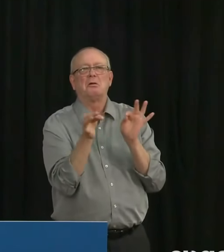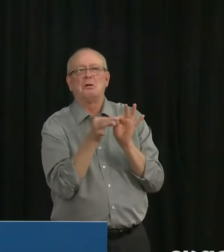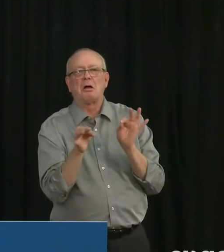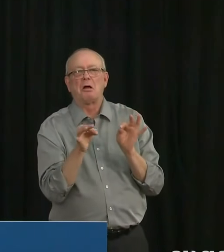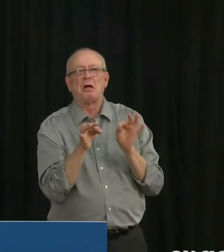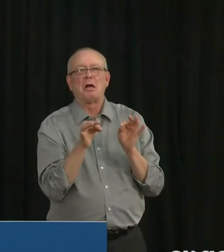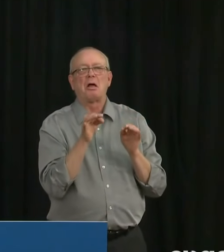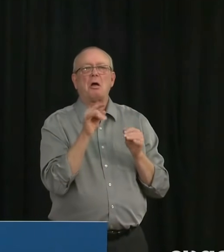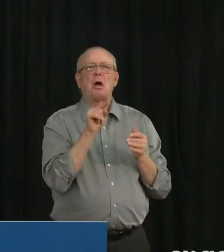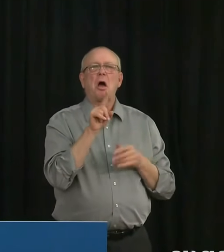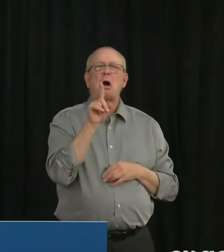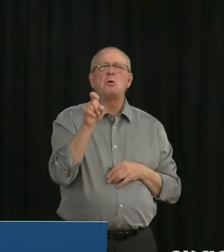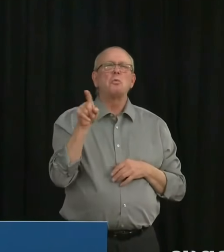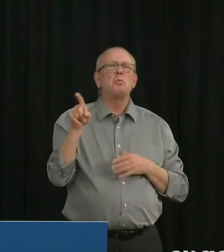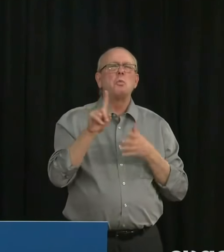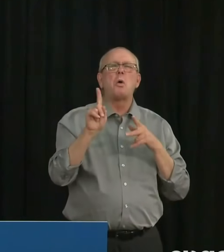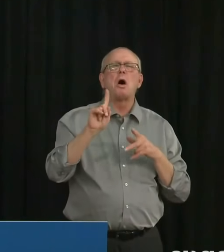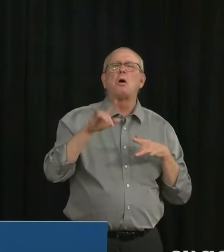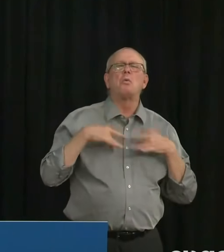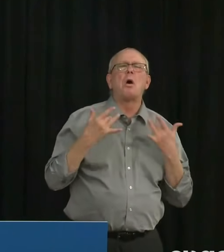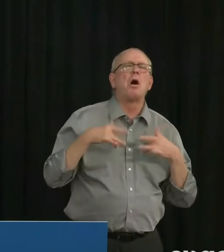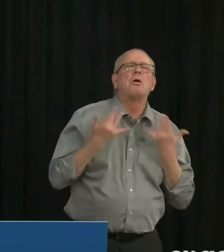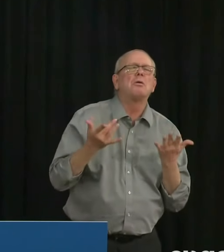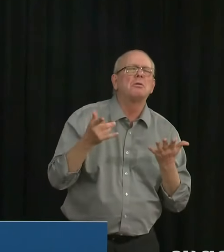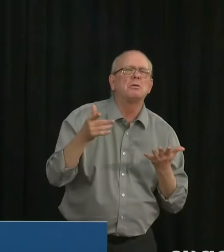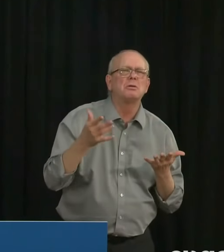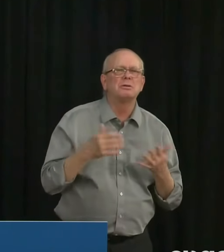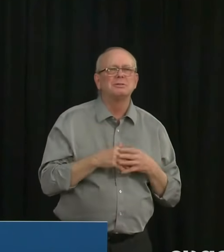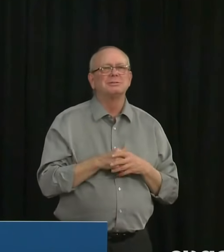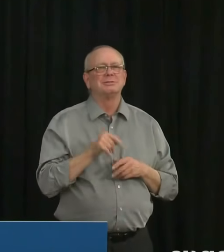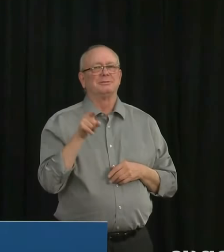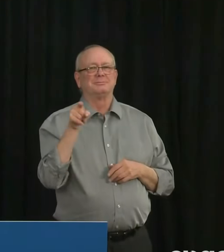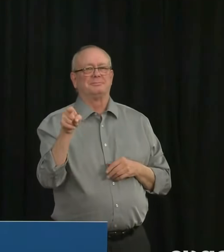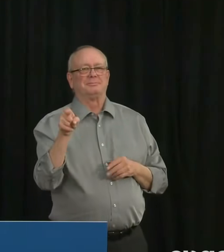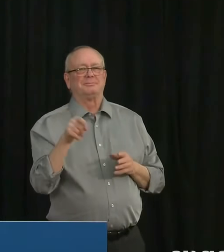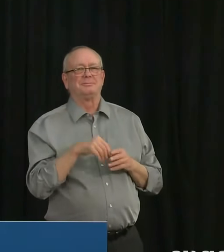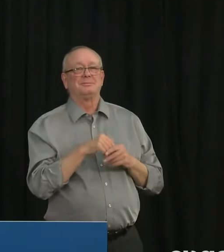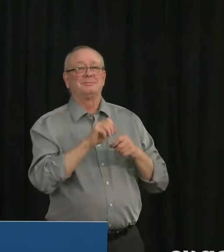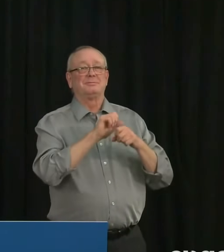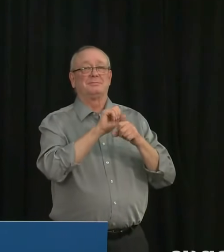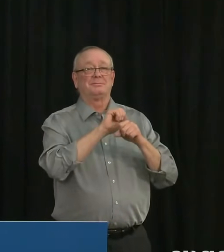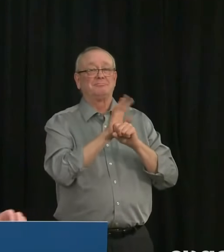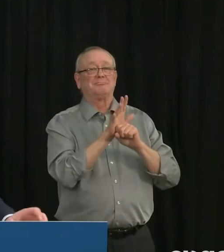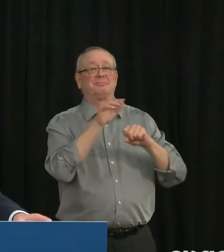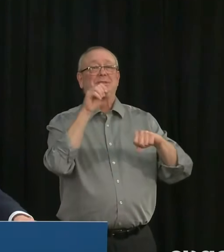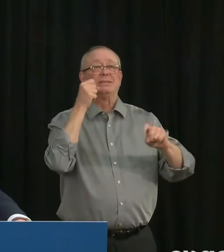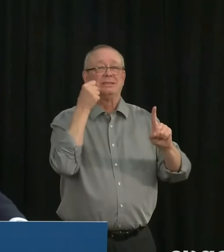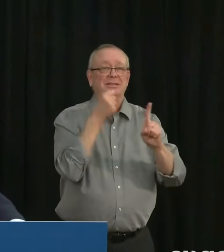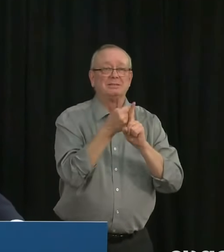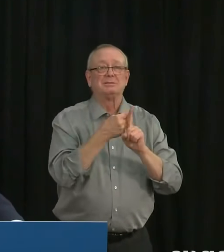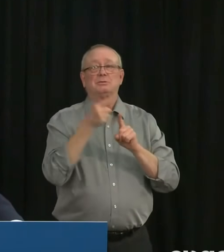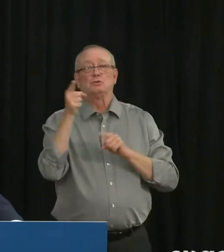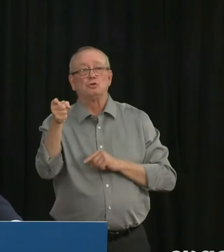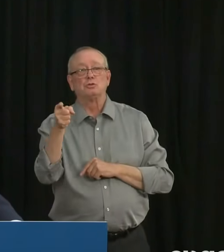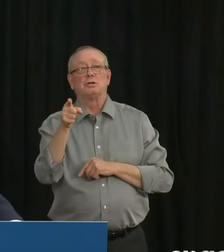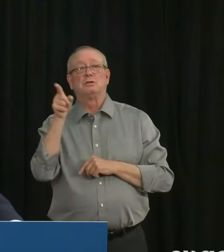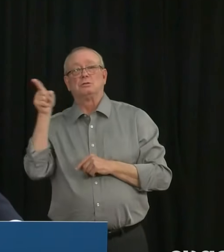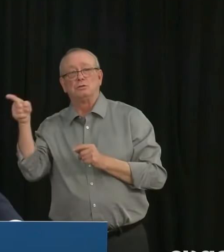pandemic began as Minister of Health, I have worked closely with Dr. Hinshaw. She has provided